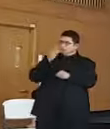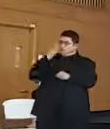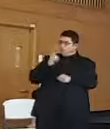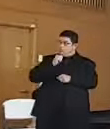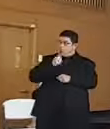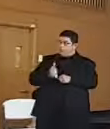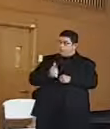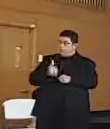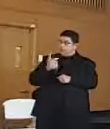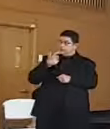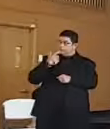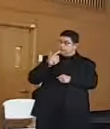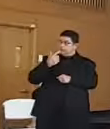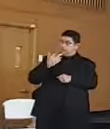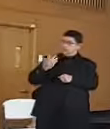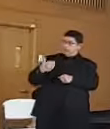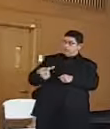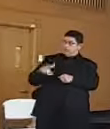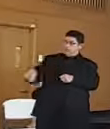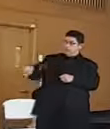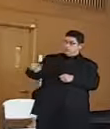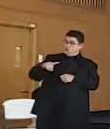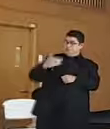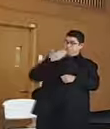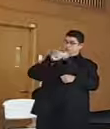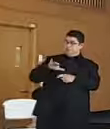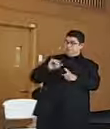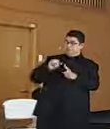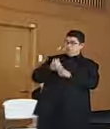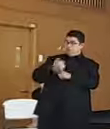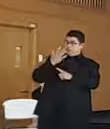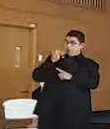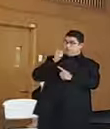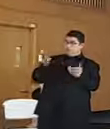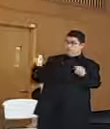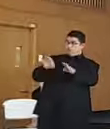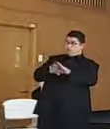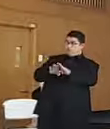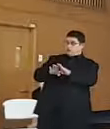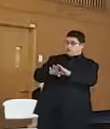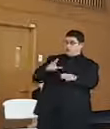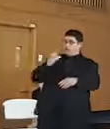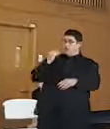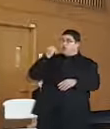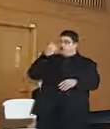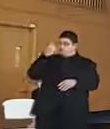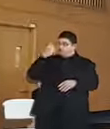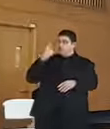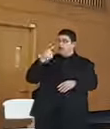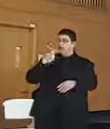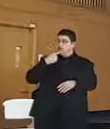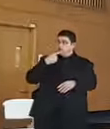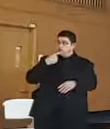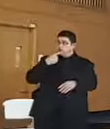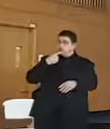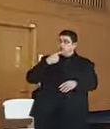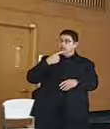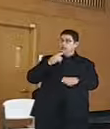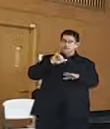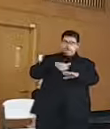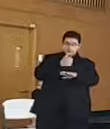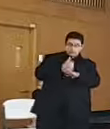just say, hey, you guys are in bad shape, let's shut you down quickly here. I understand you just said there's certain rules and procedures in place,